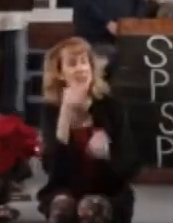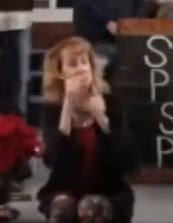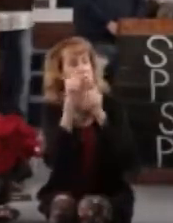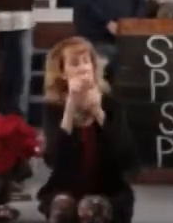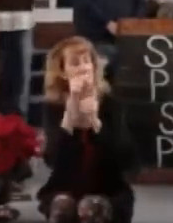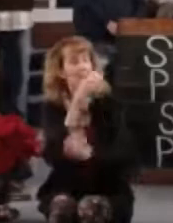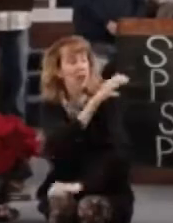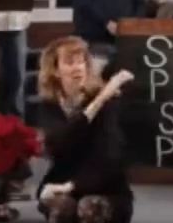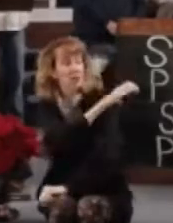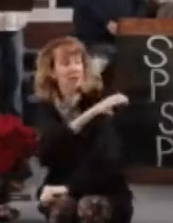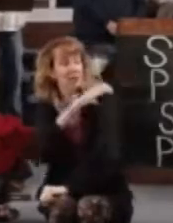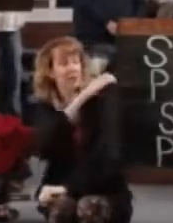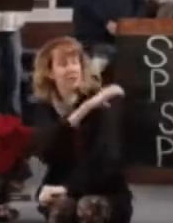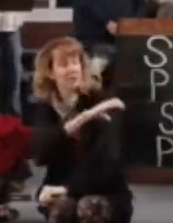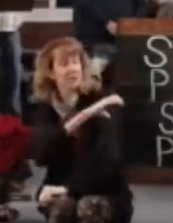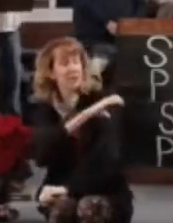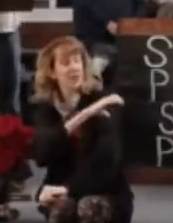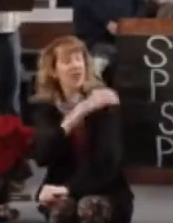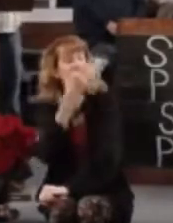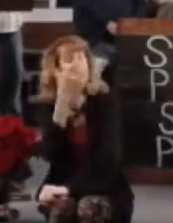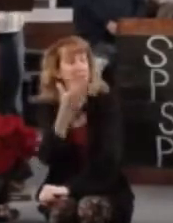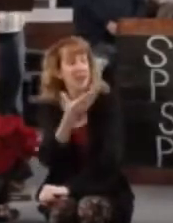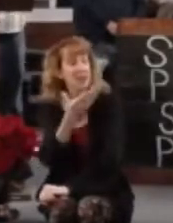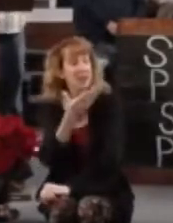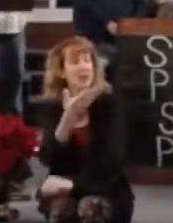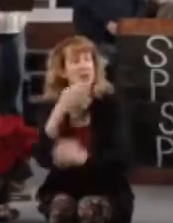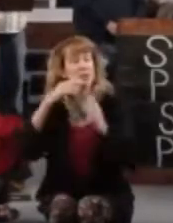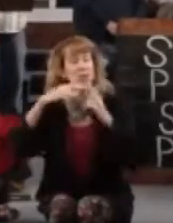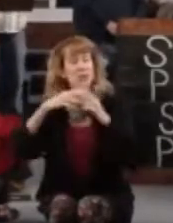are there to start churches.